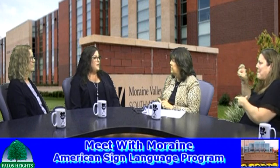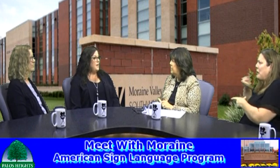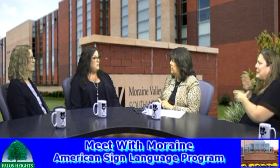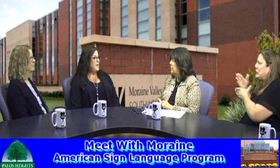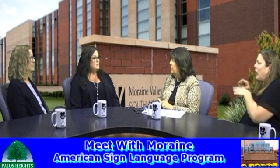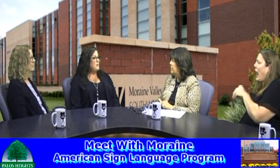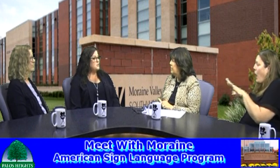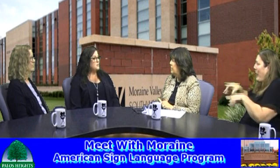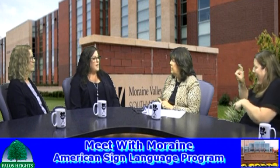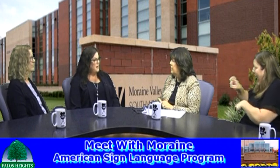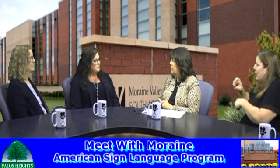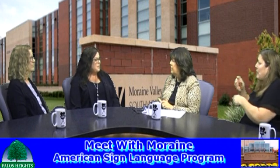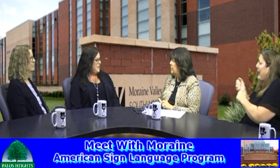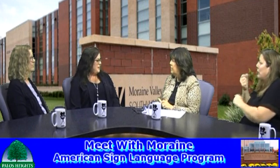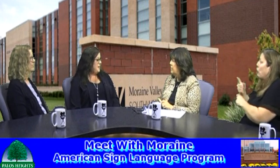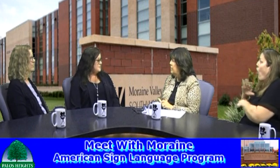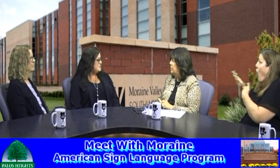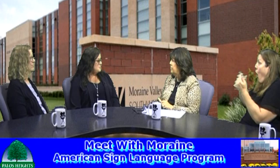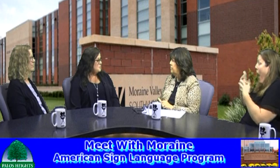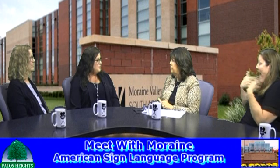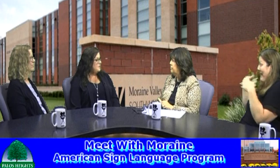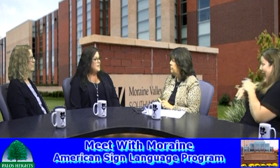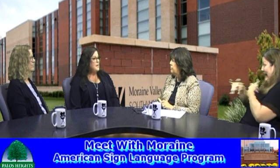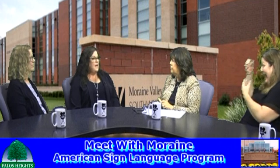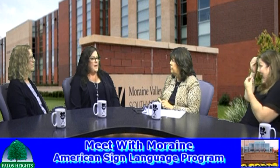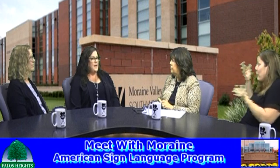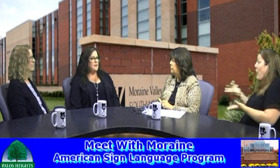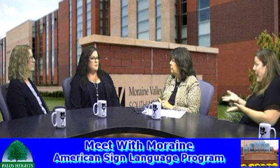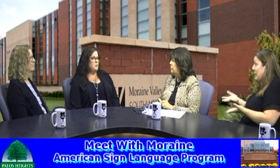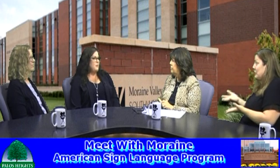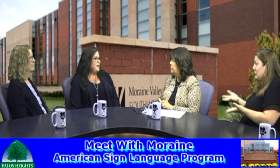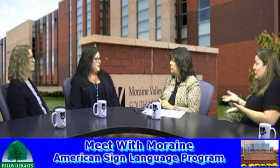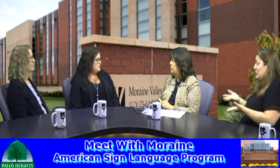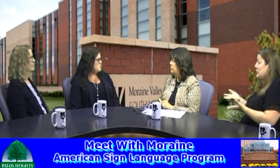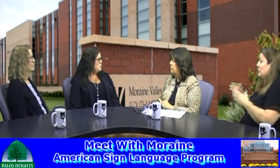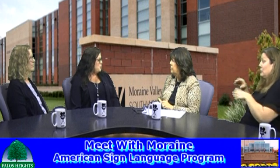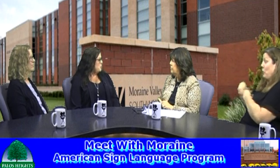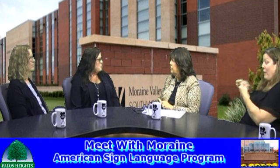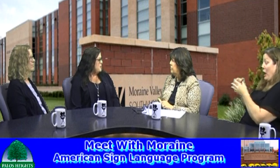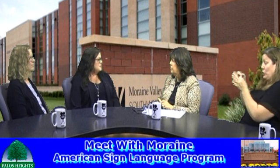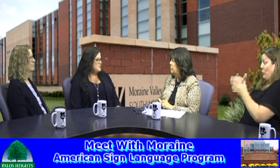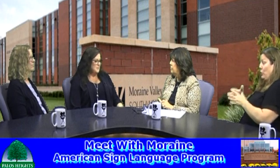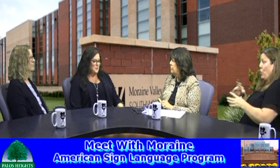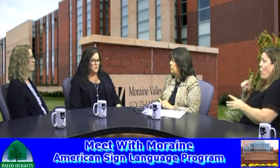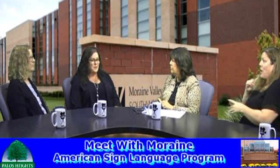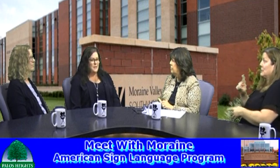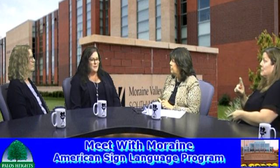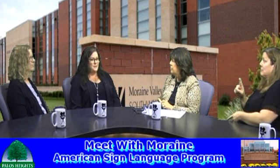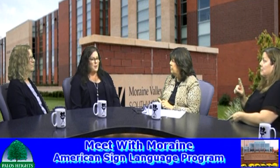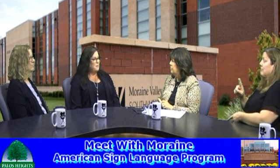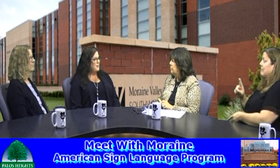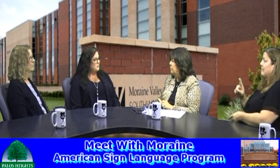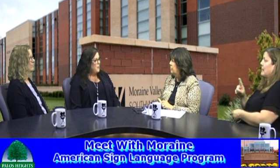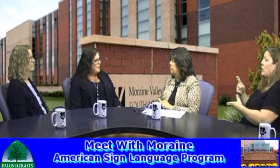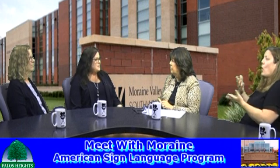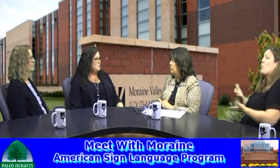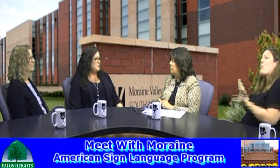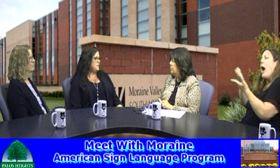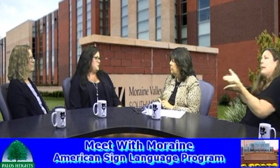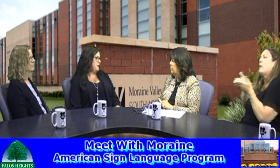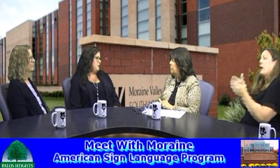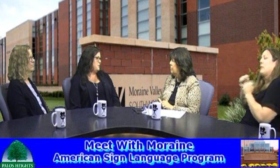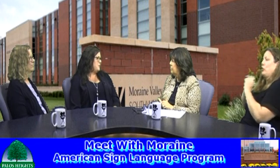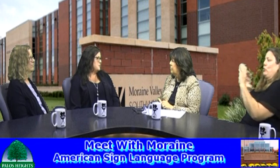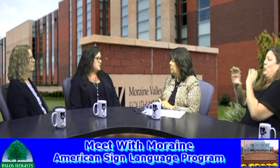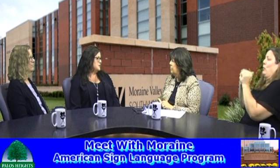shared, and we had to make sure that everyone had access to it, and providing an interpreter was, you know, the recommended way to be